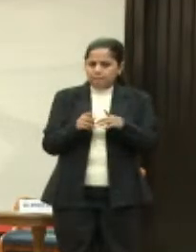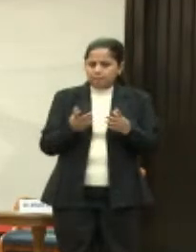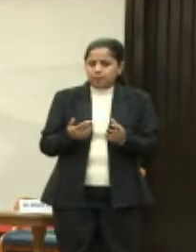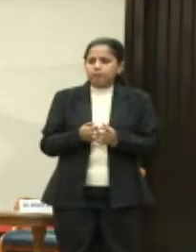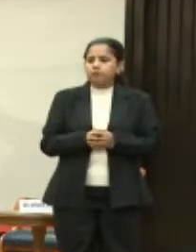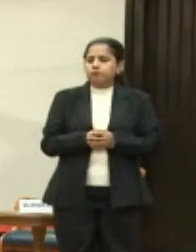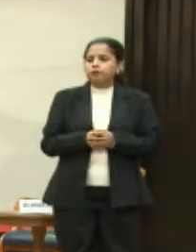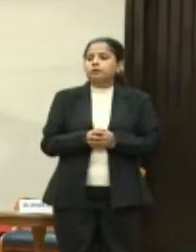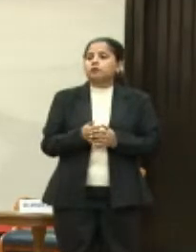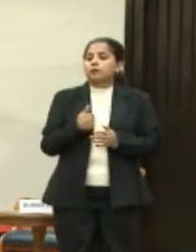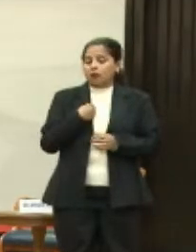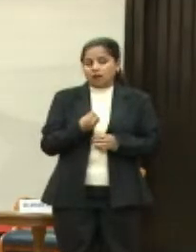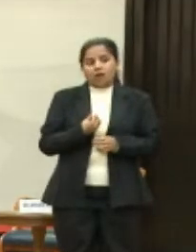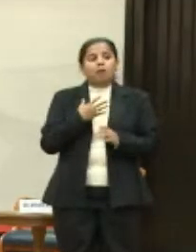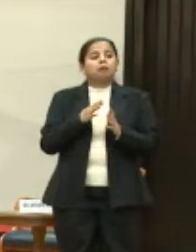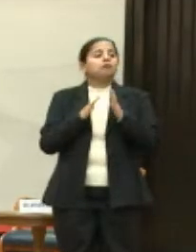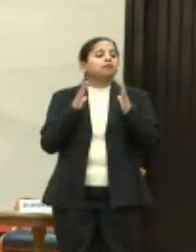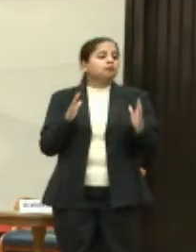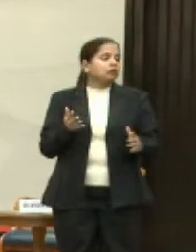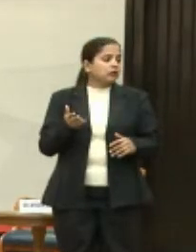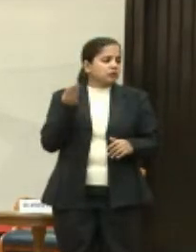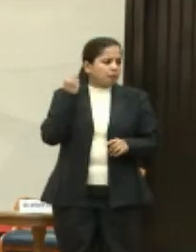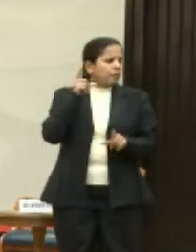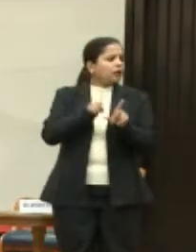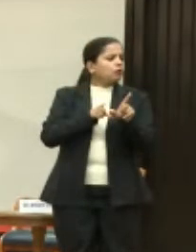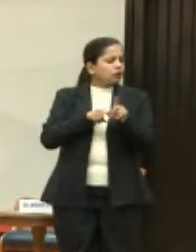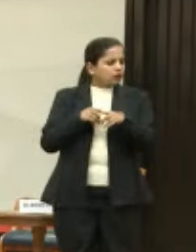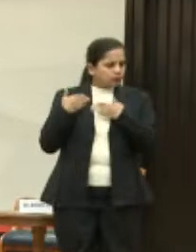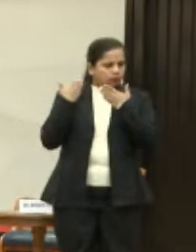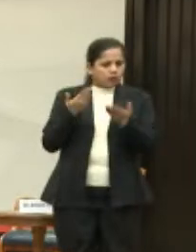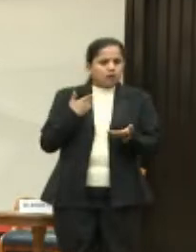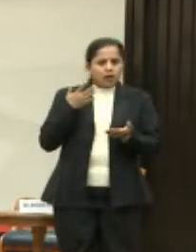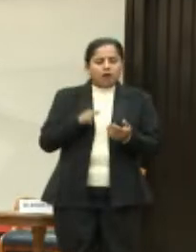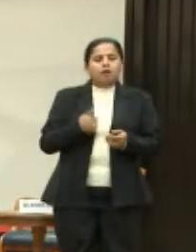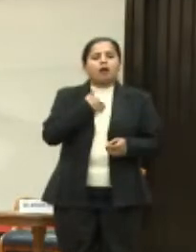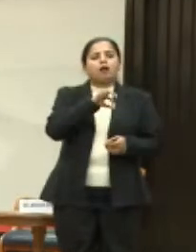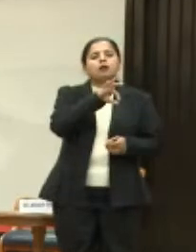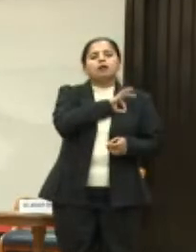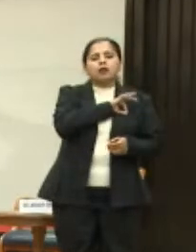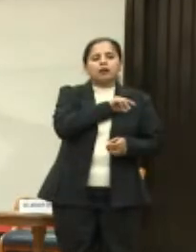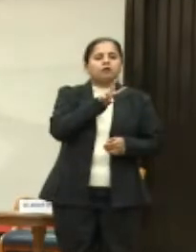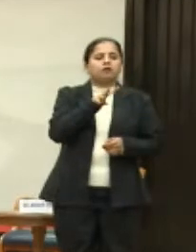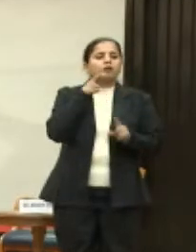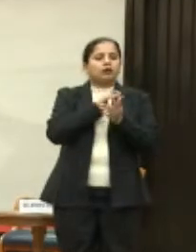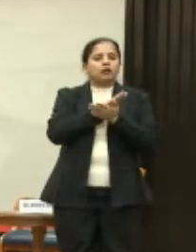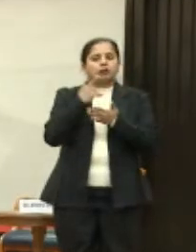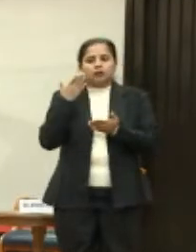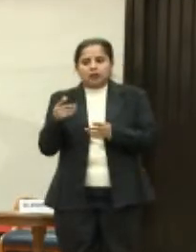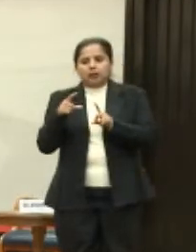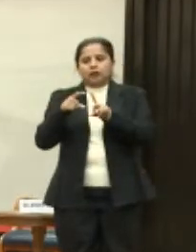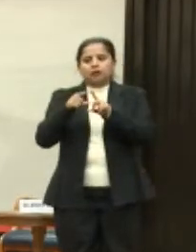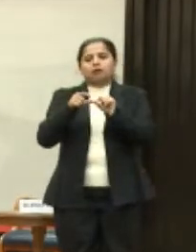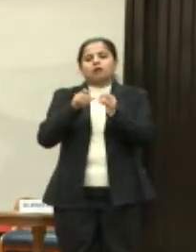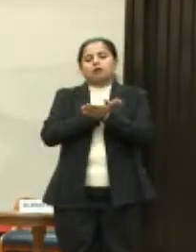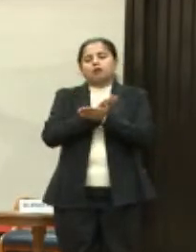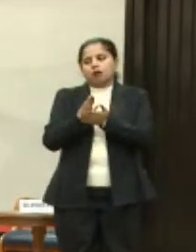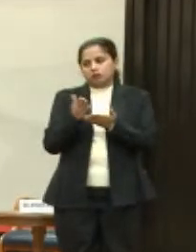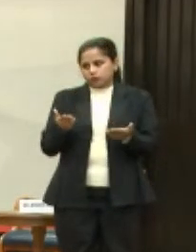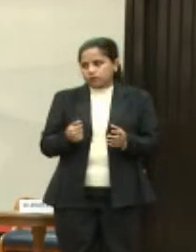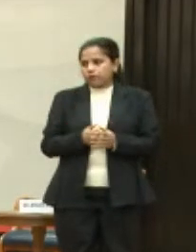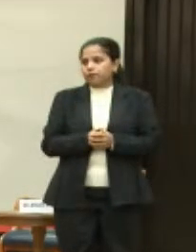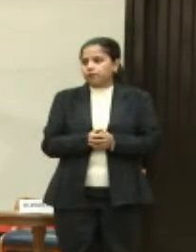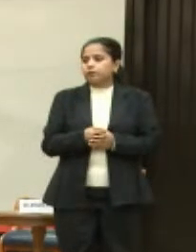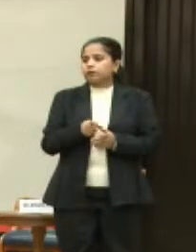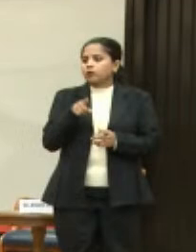I am delighted that in the last few years, we have the likes of Vidhi and Daksh, which